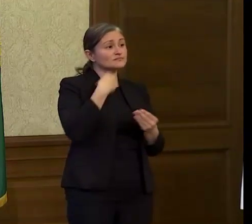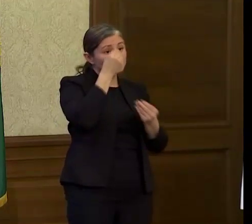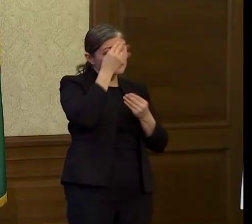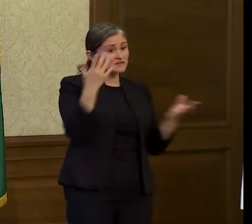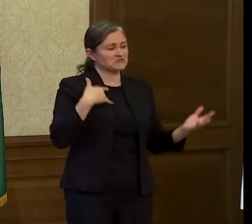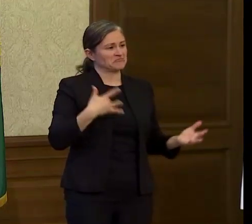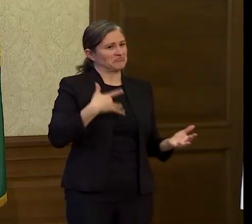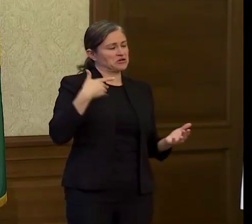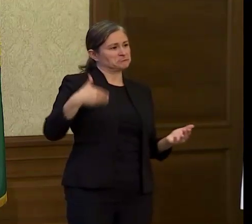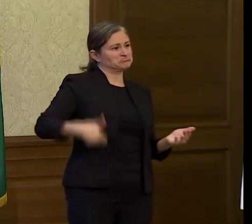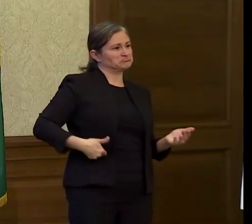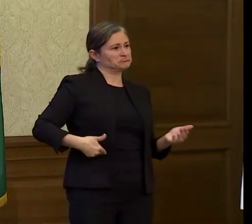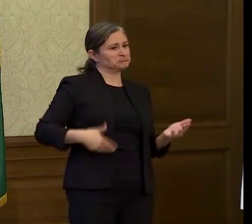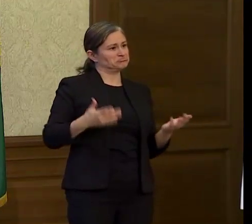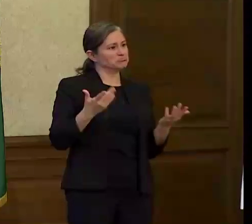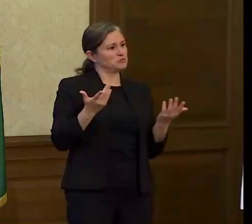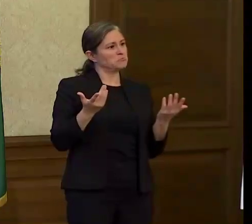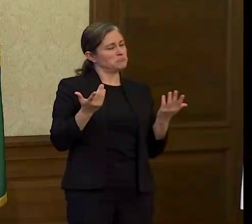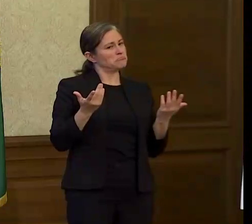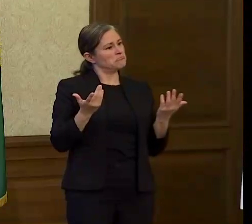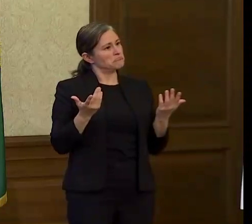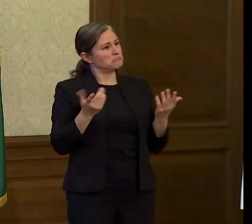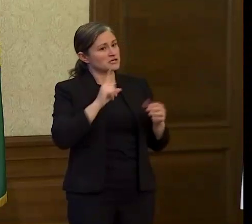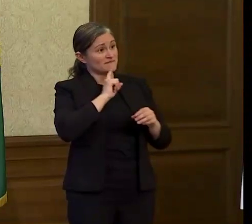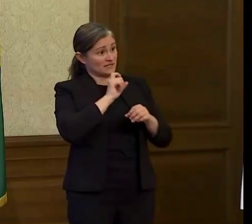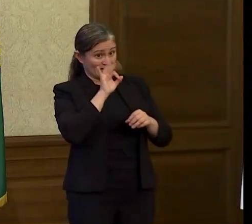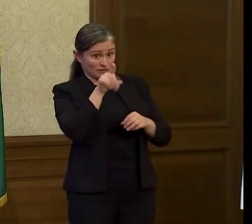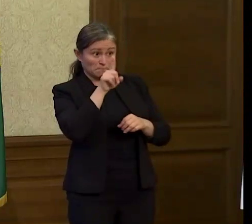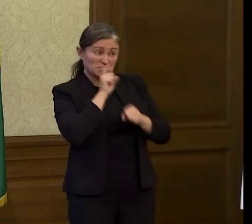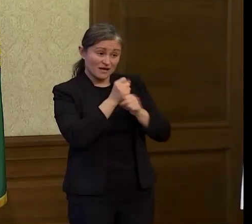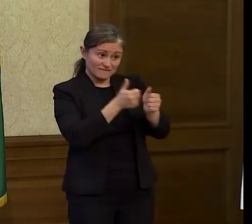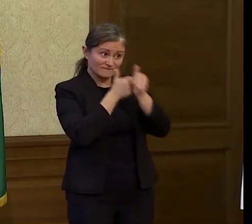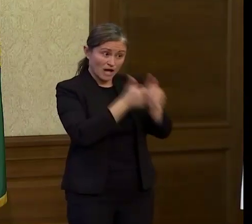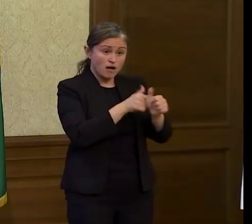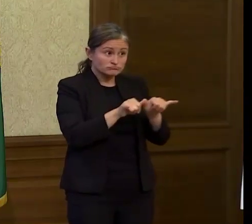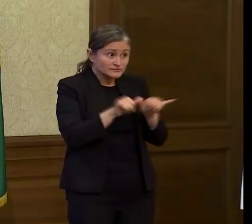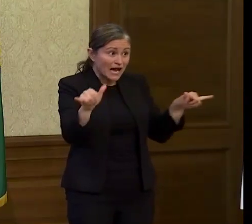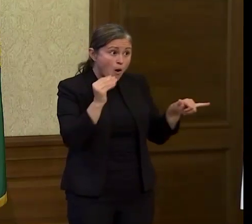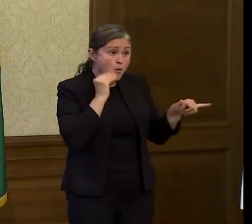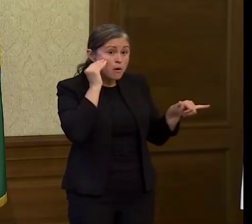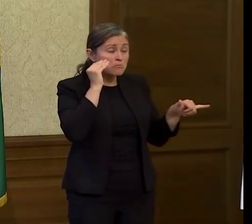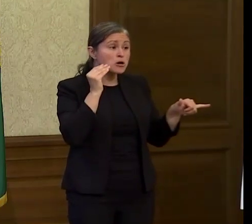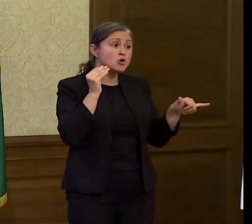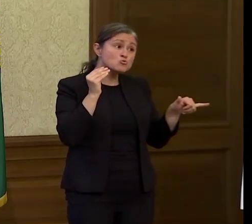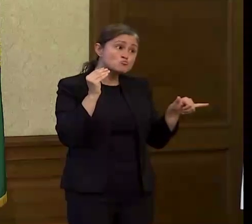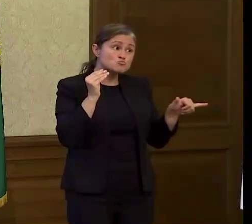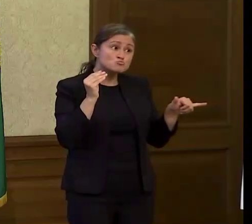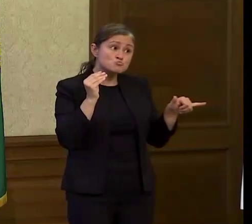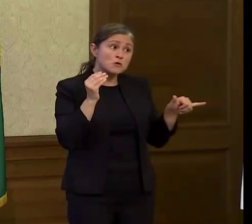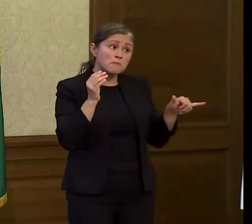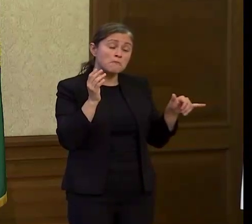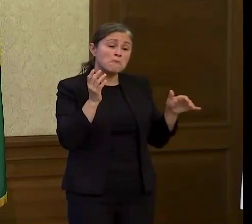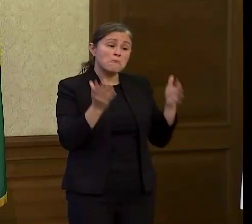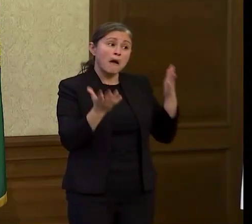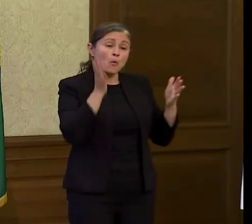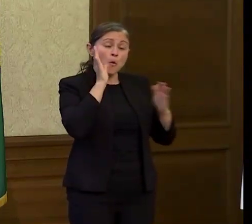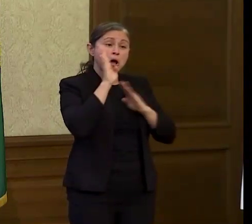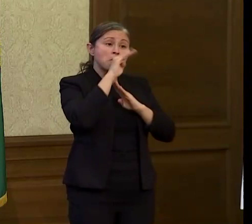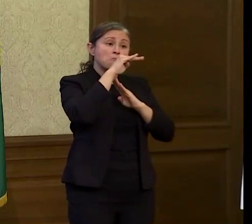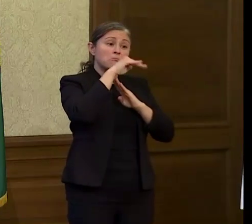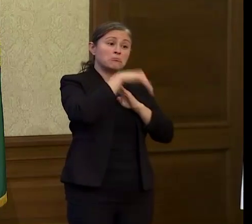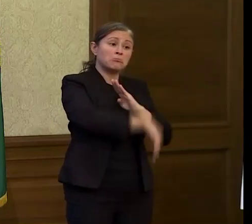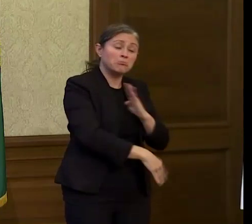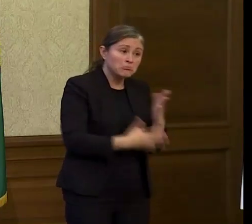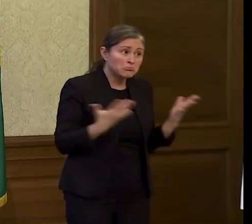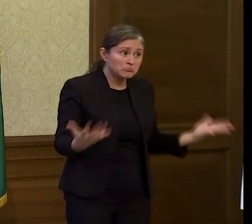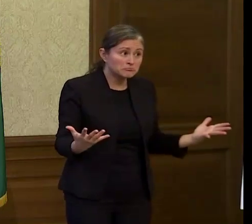more commitment we have to this order. And people are being profoundly respectful of this. We're so appreciative. We're